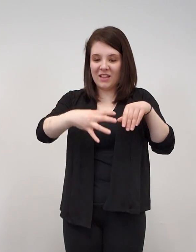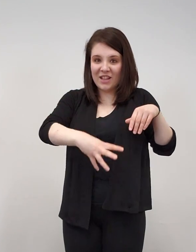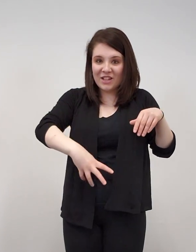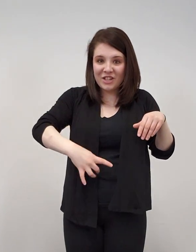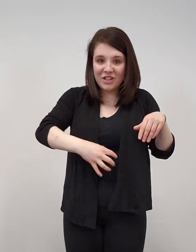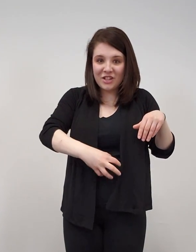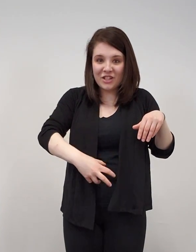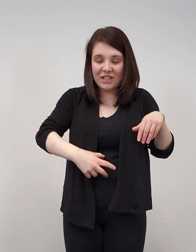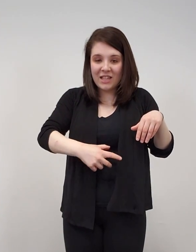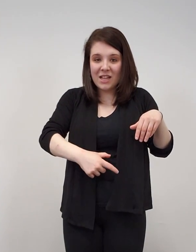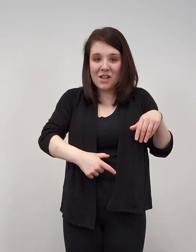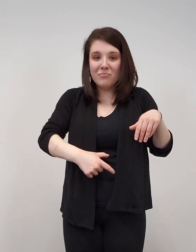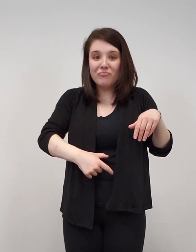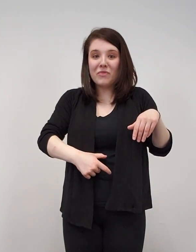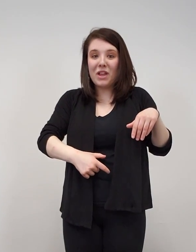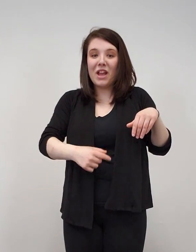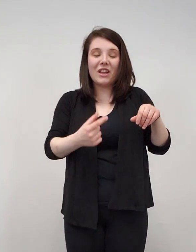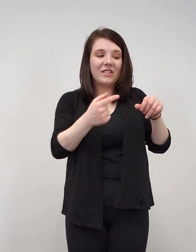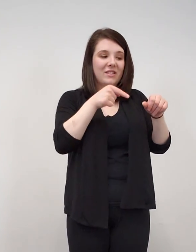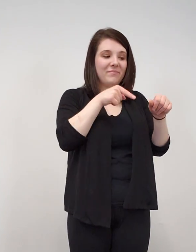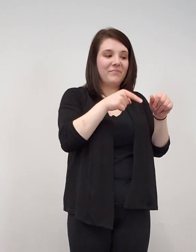anus. So literally, diarrhea.